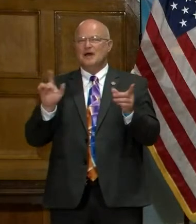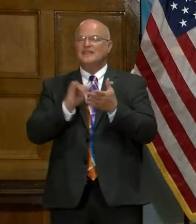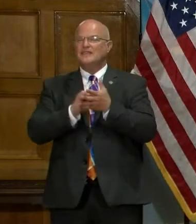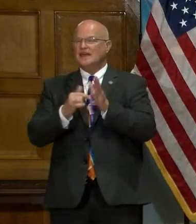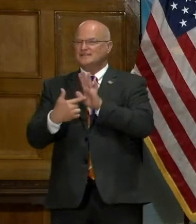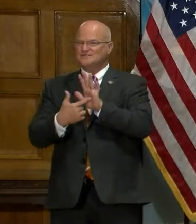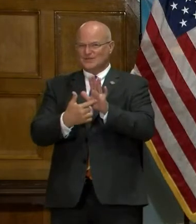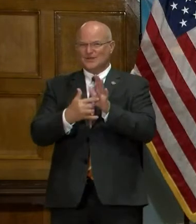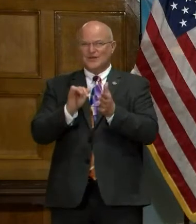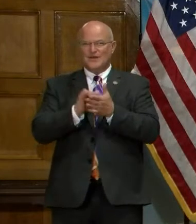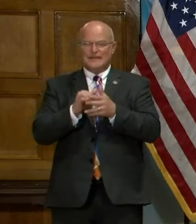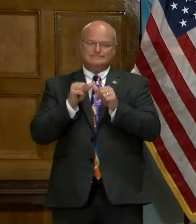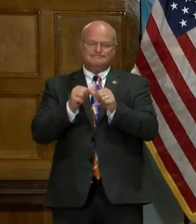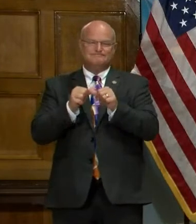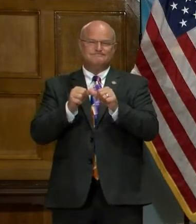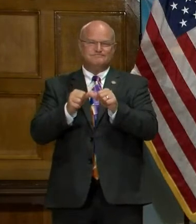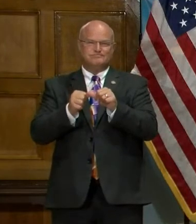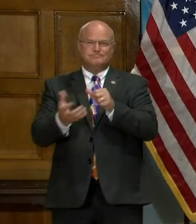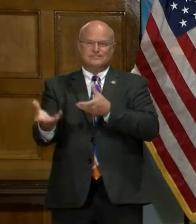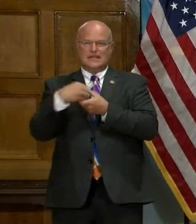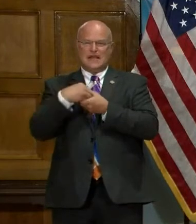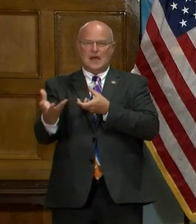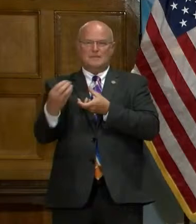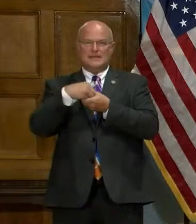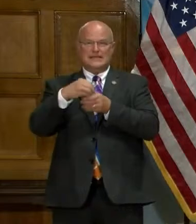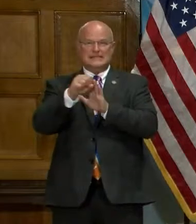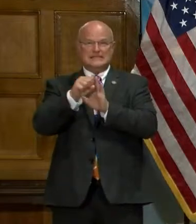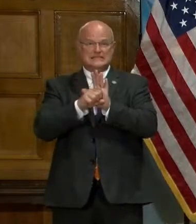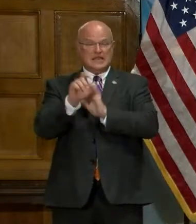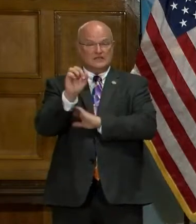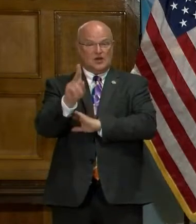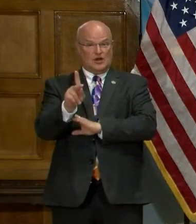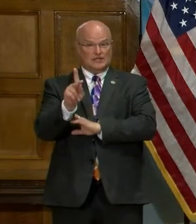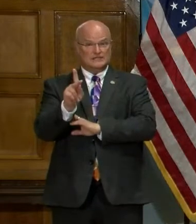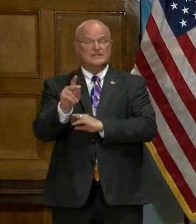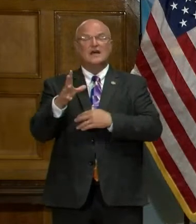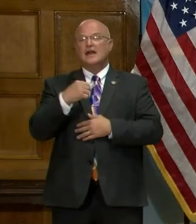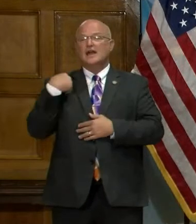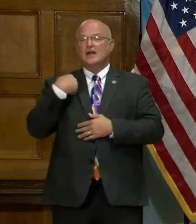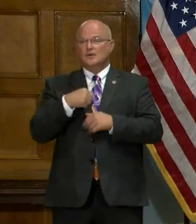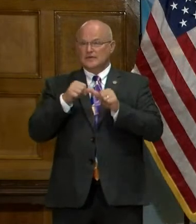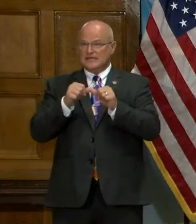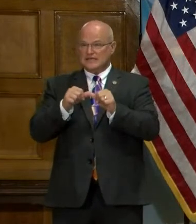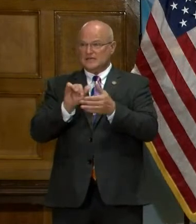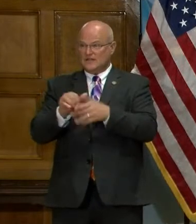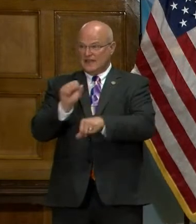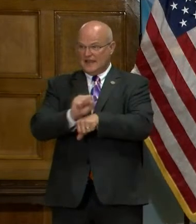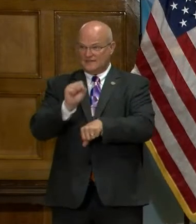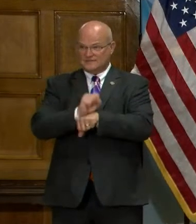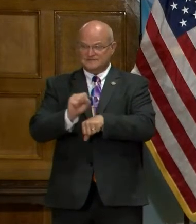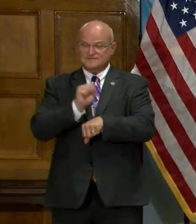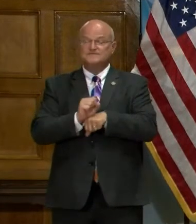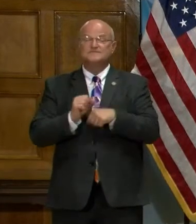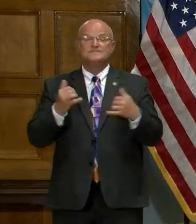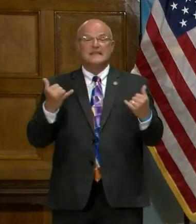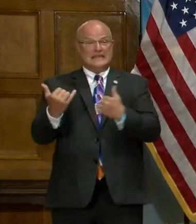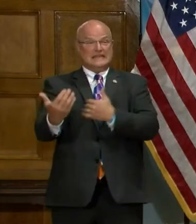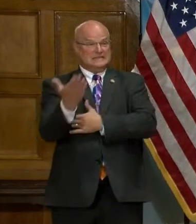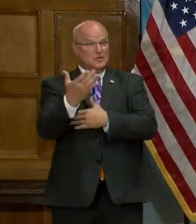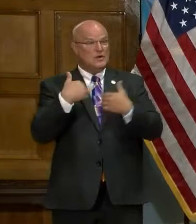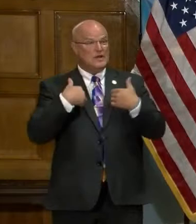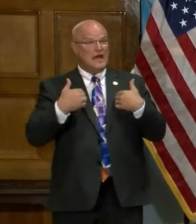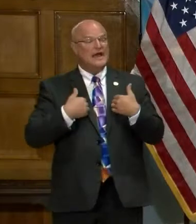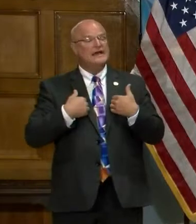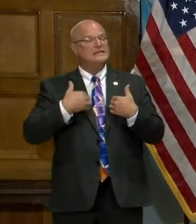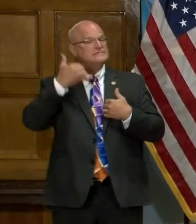to show that it continues to come into the state of Arkansas, and we continue that effort. This morning I had